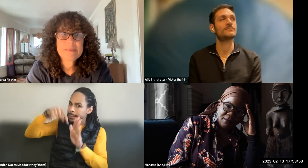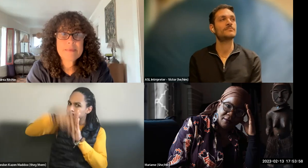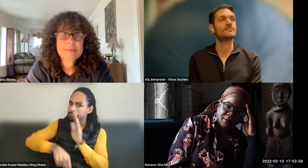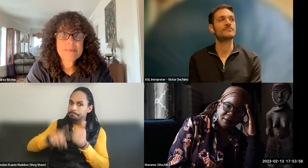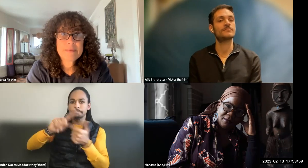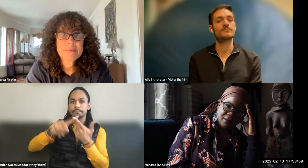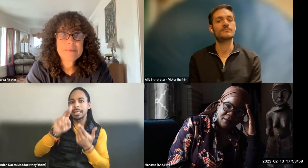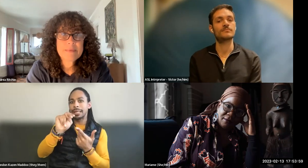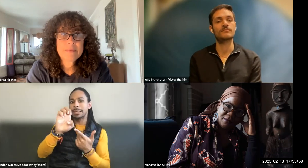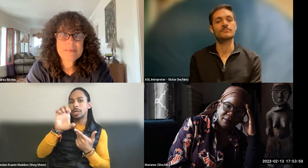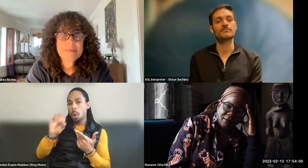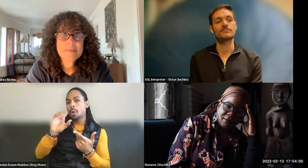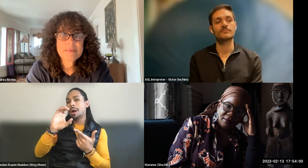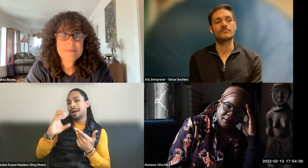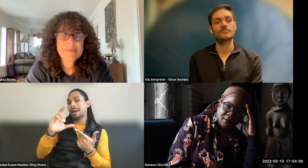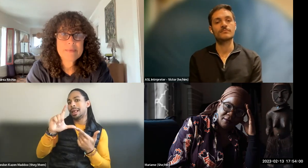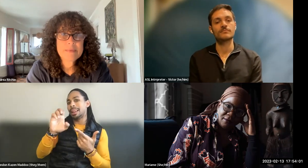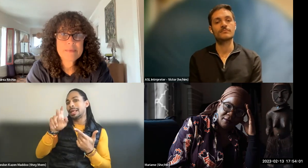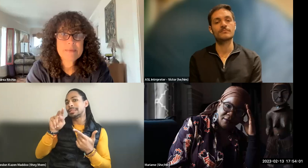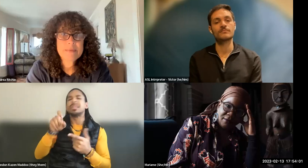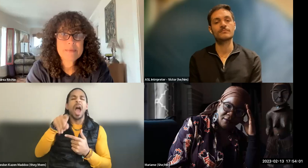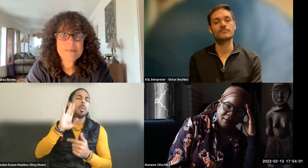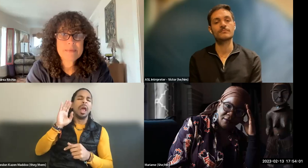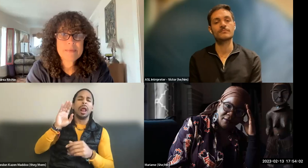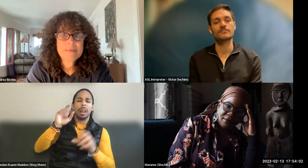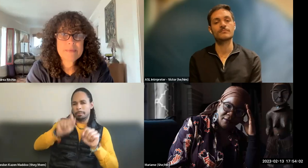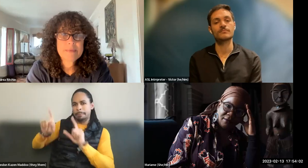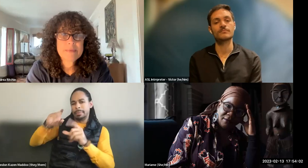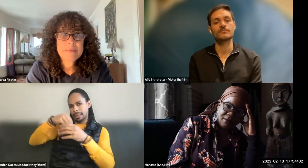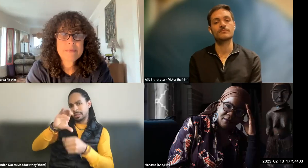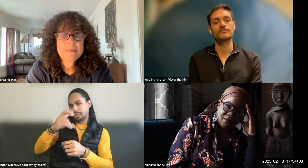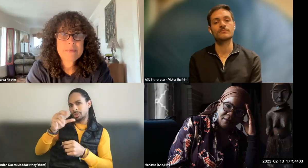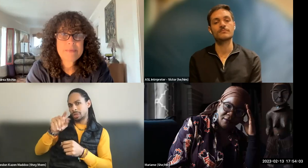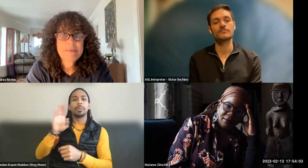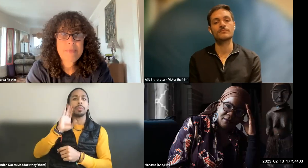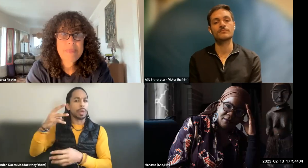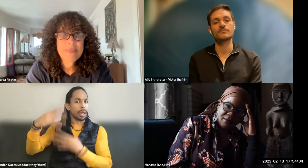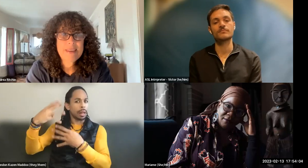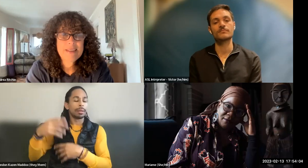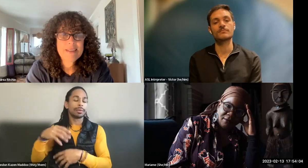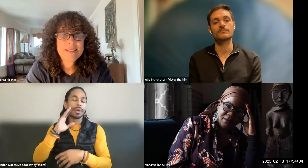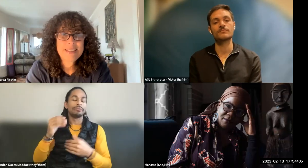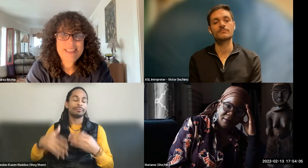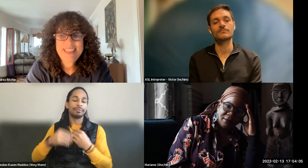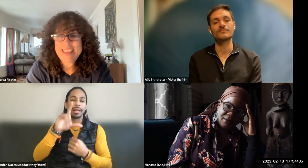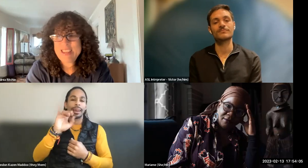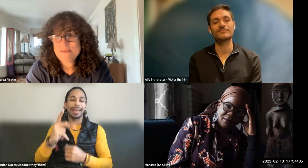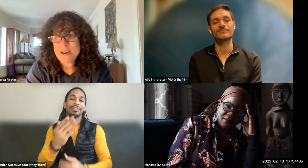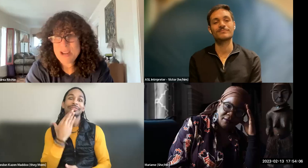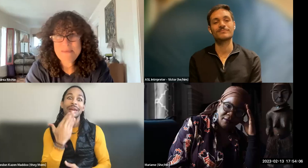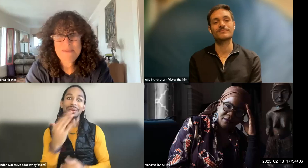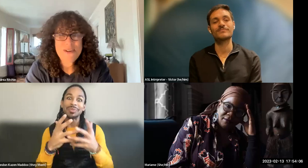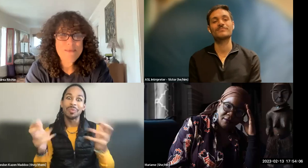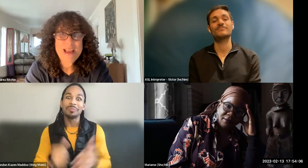particular, who does a lot of deeply, I'll put in the chat a link to that, and that's there. So thank you so much. Thank